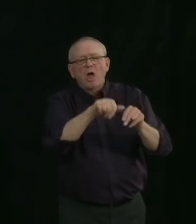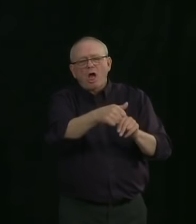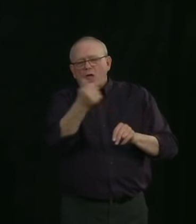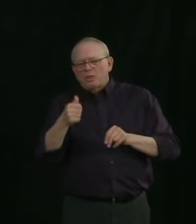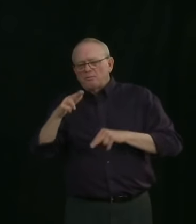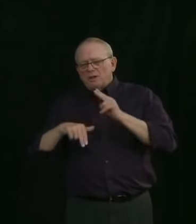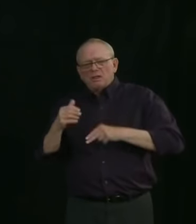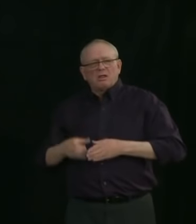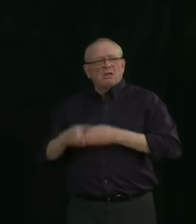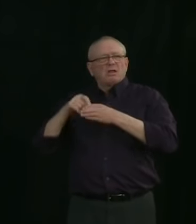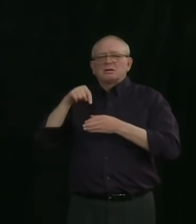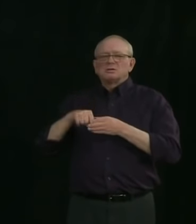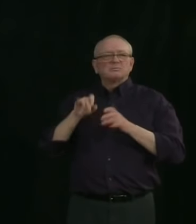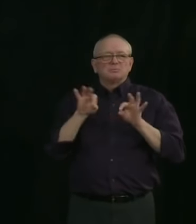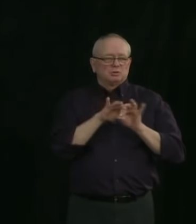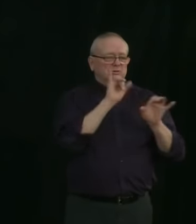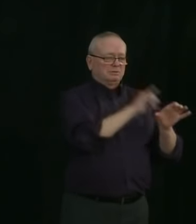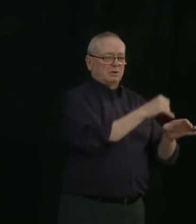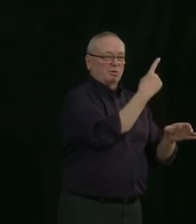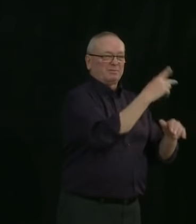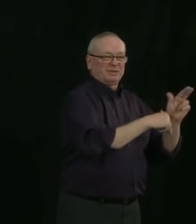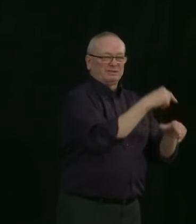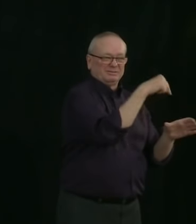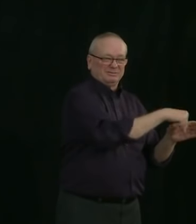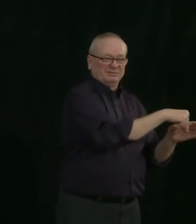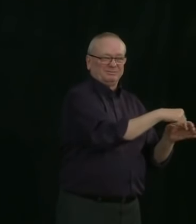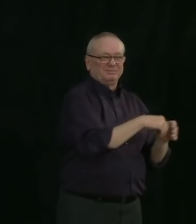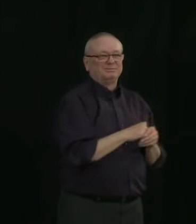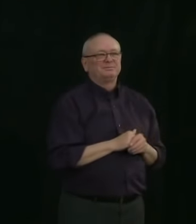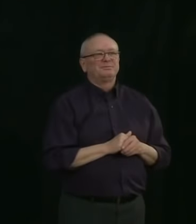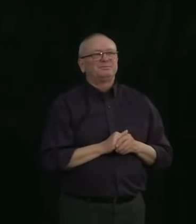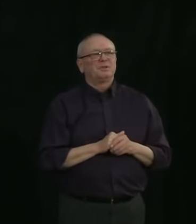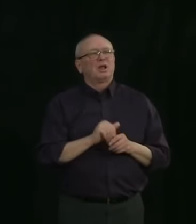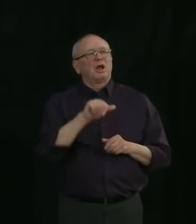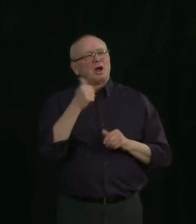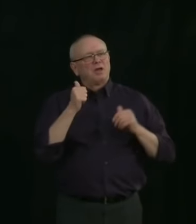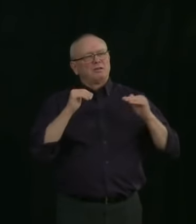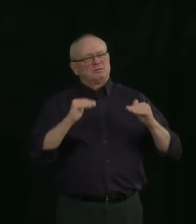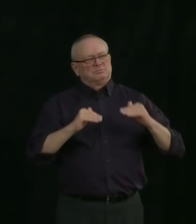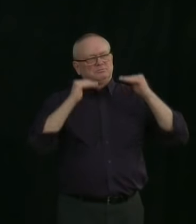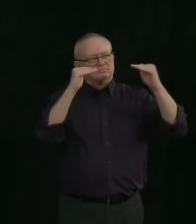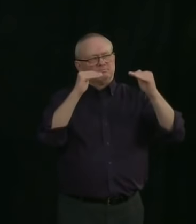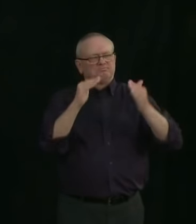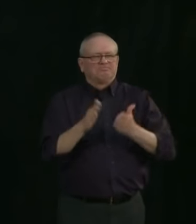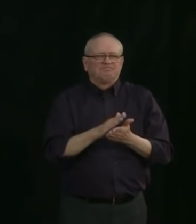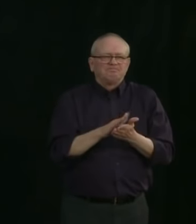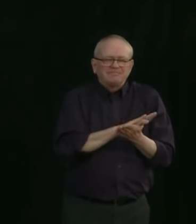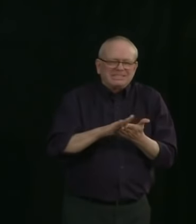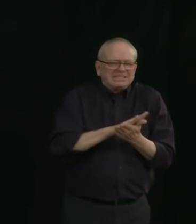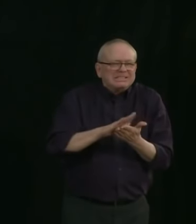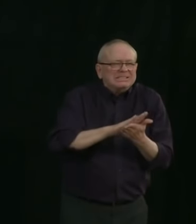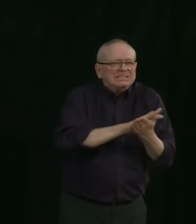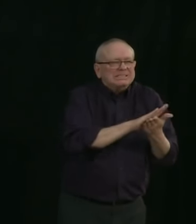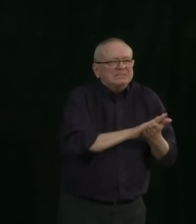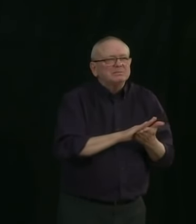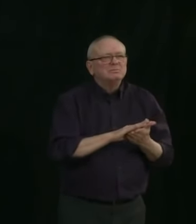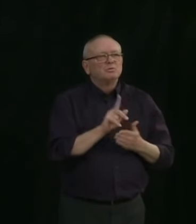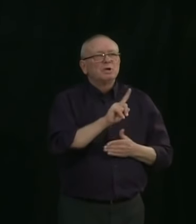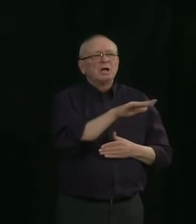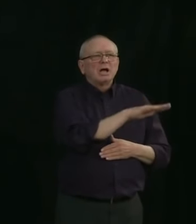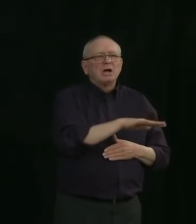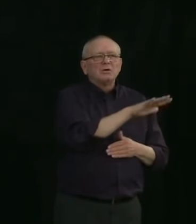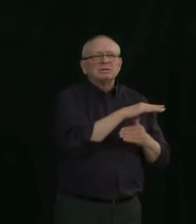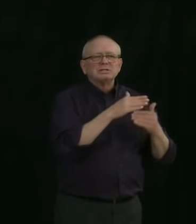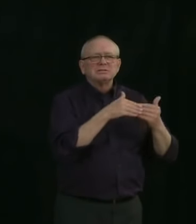cleaning protocols of any high-touch areas. Any residents who are feeling ill, even if they themselves don't have a test yet, would be kept isolated.